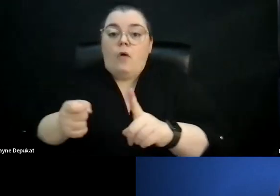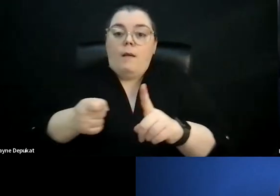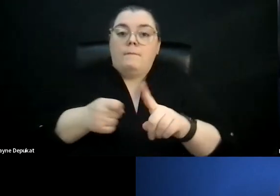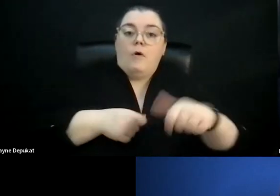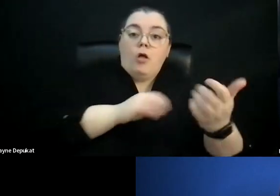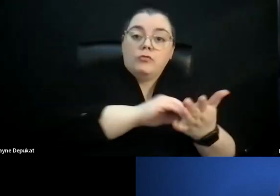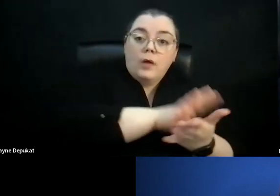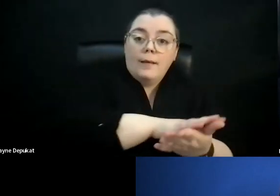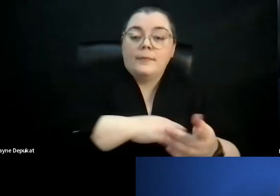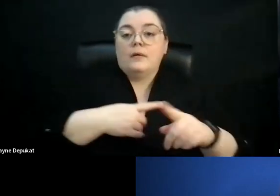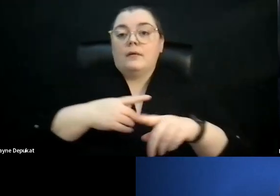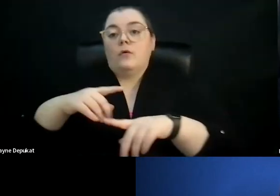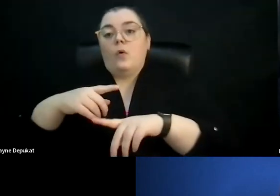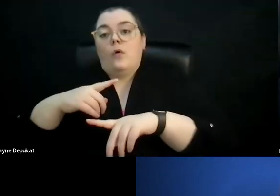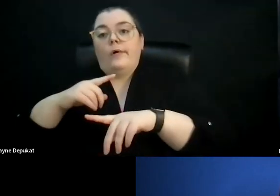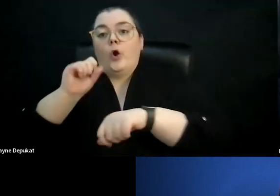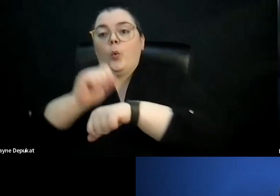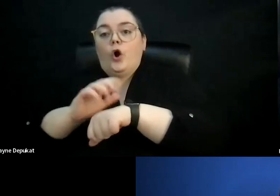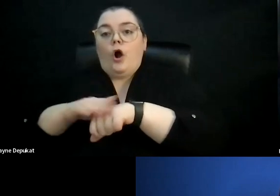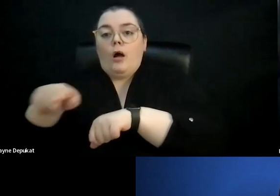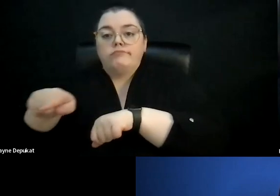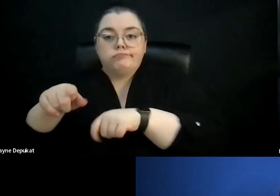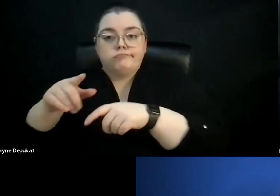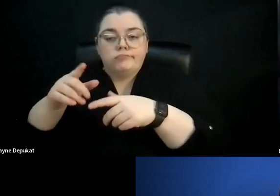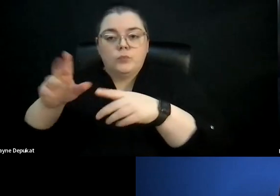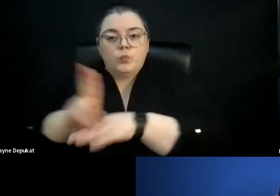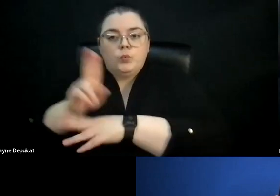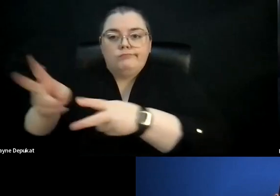And then we could add to that from the other document,